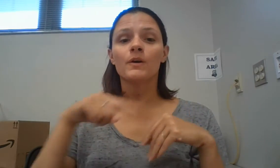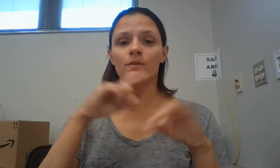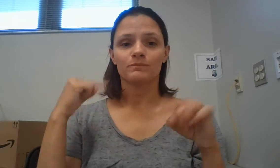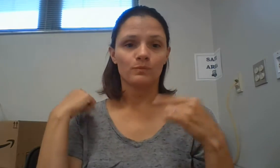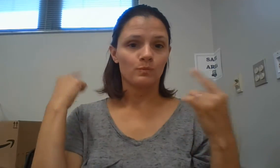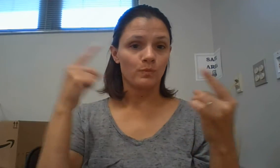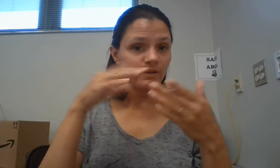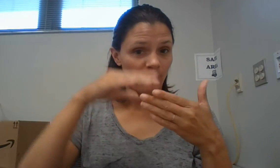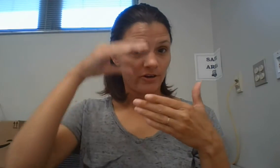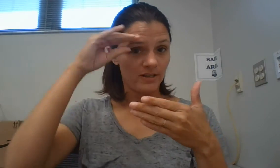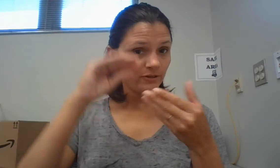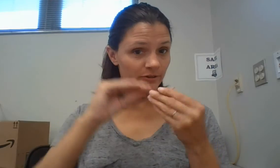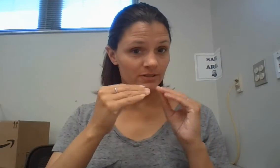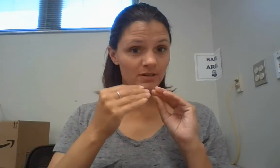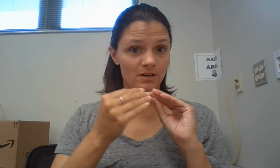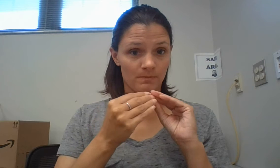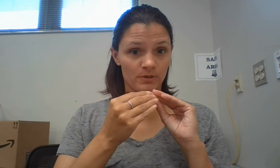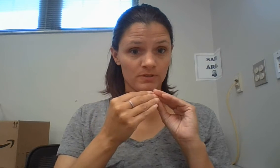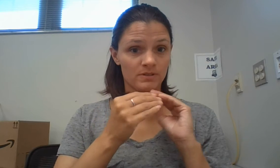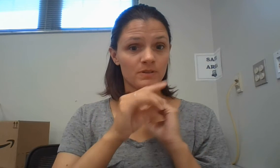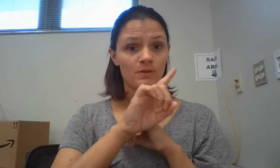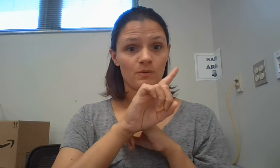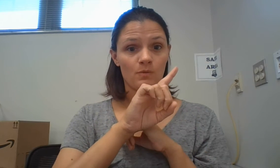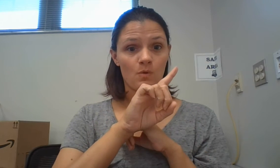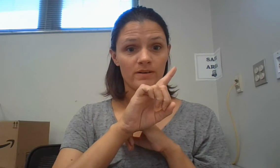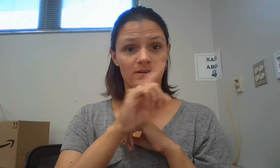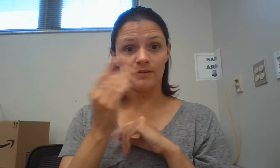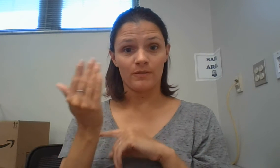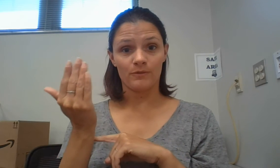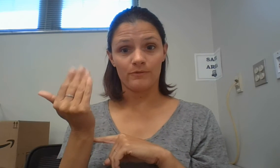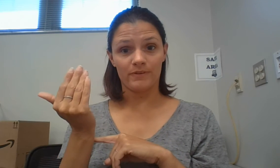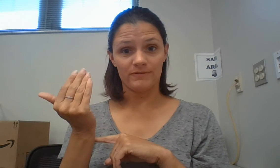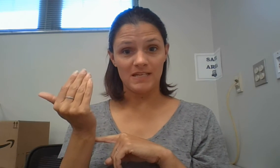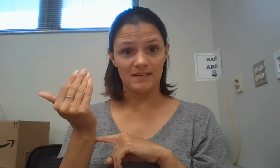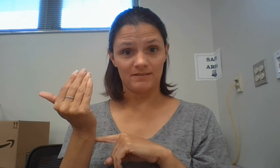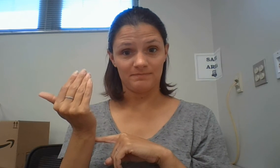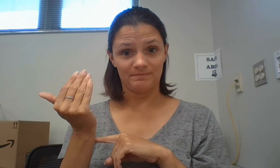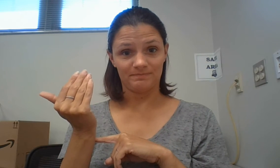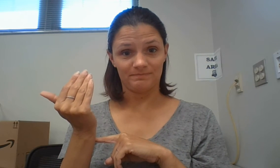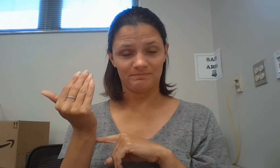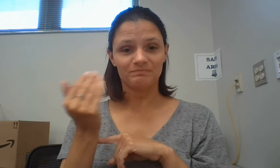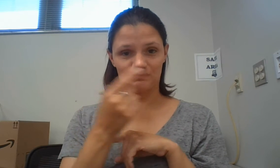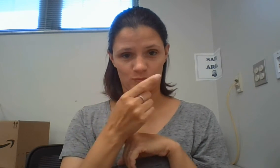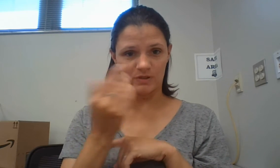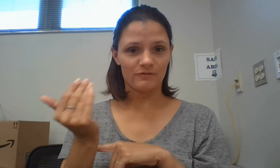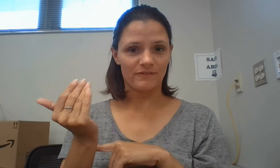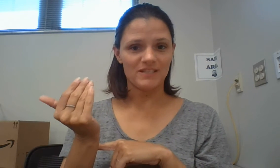Numbers. We have already learned numbers 1 through 15. 15.